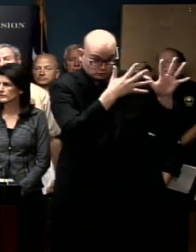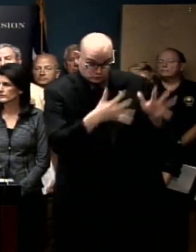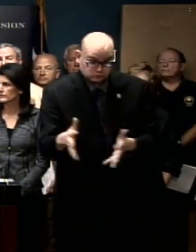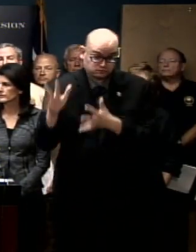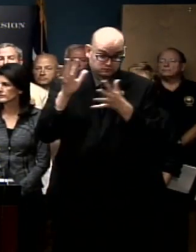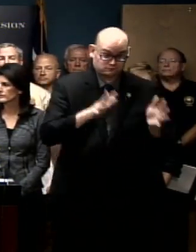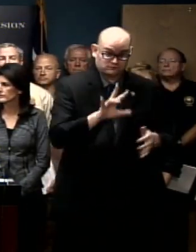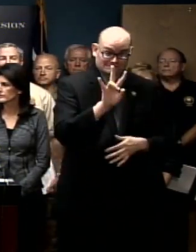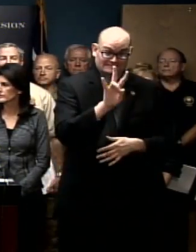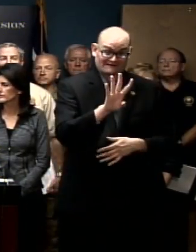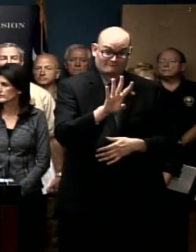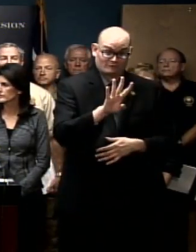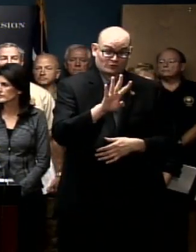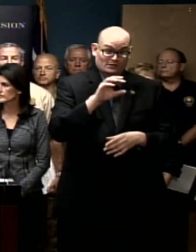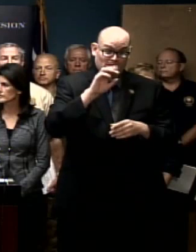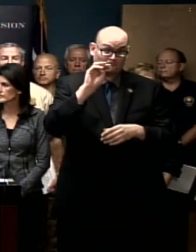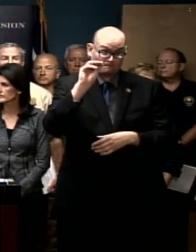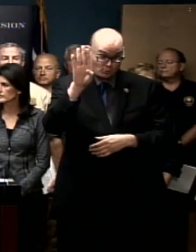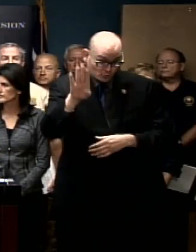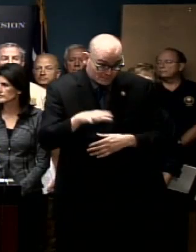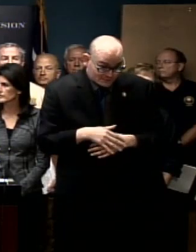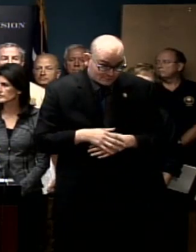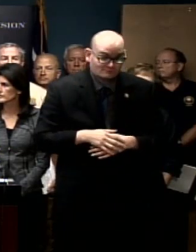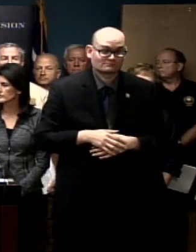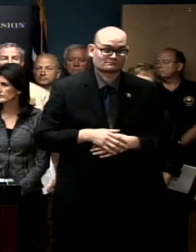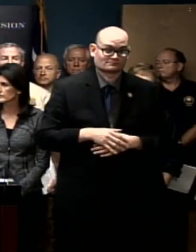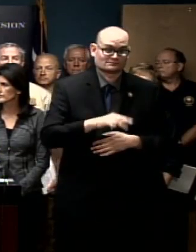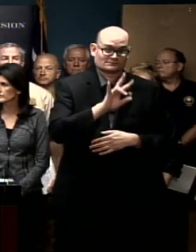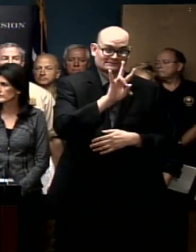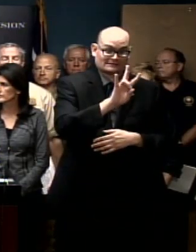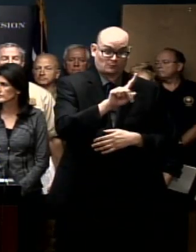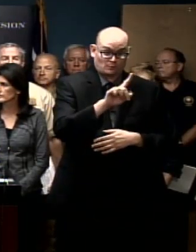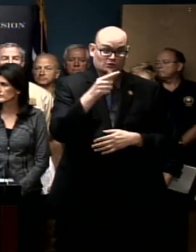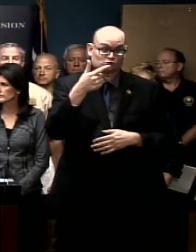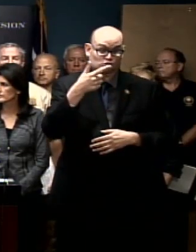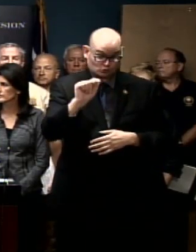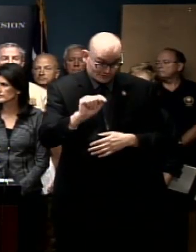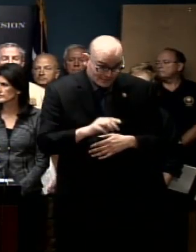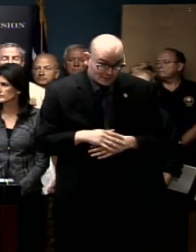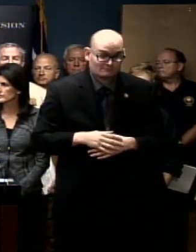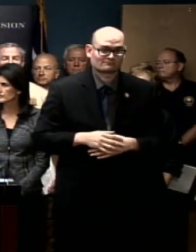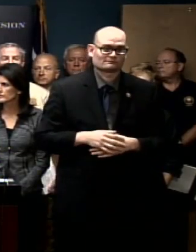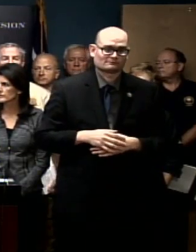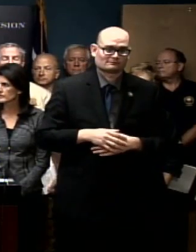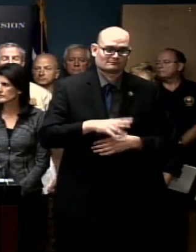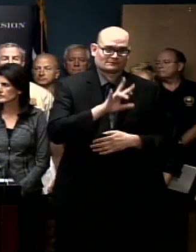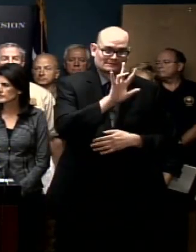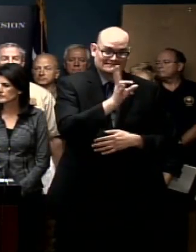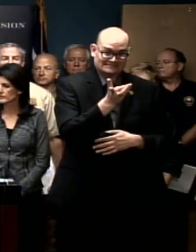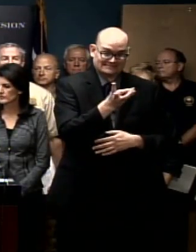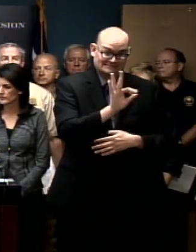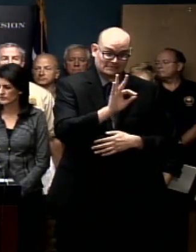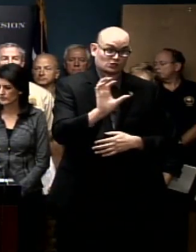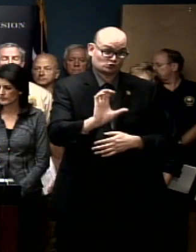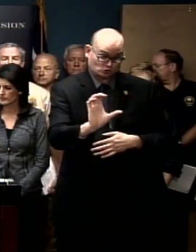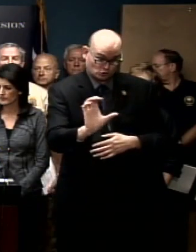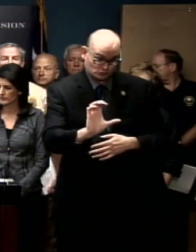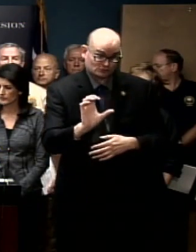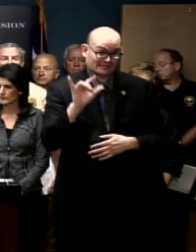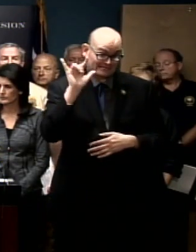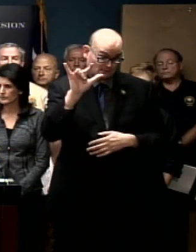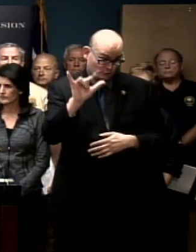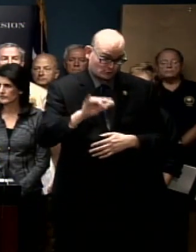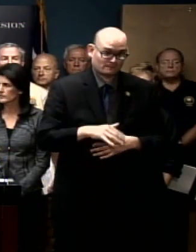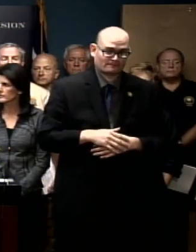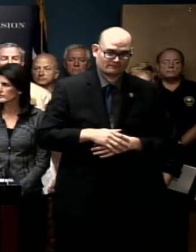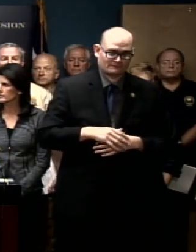Airport, and 71 at Georgetown, and 69 at the Charleston Airport. So we did have quite a few reports of sustained tropical storm force winds